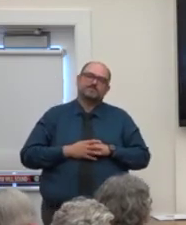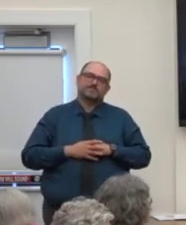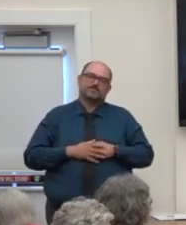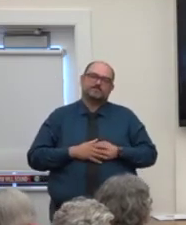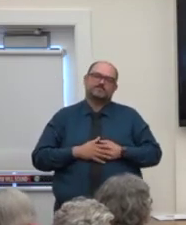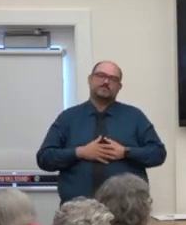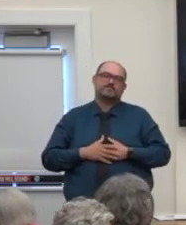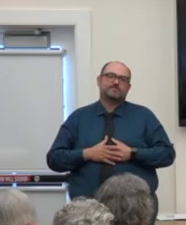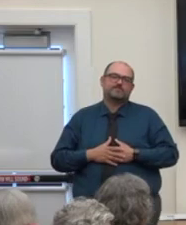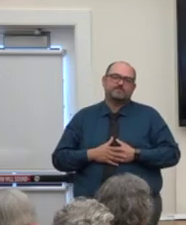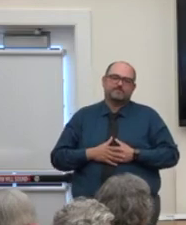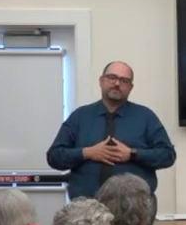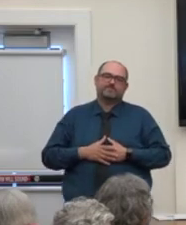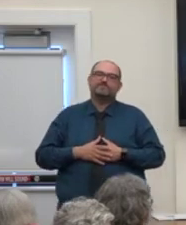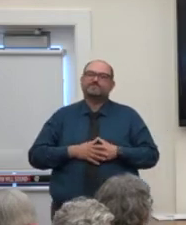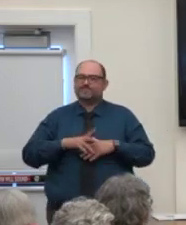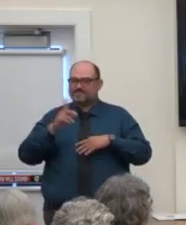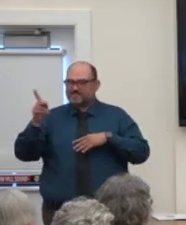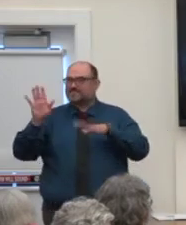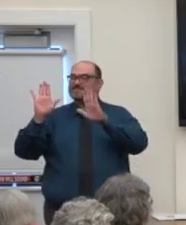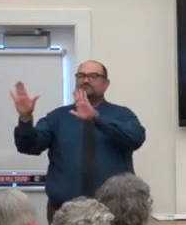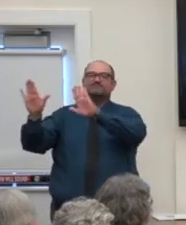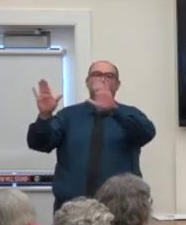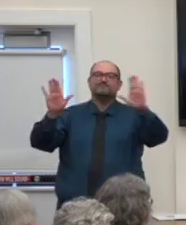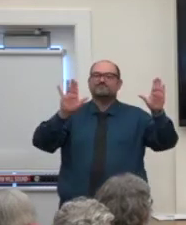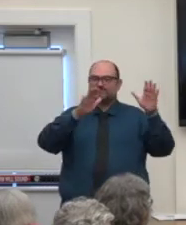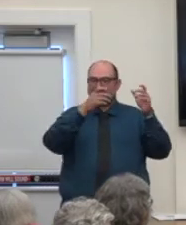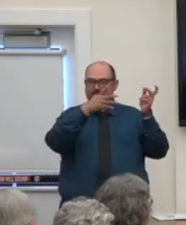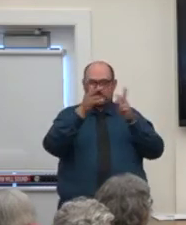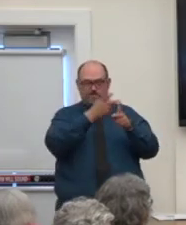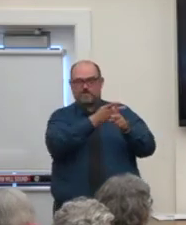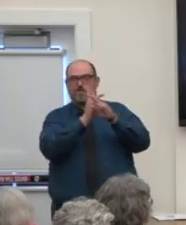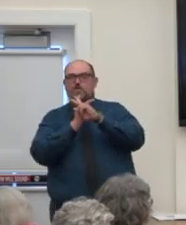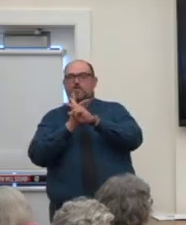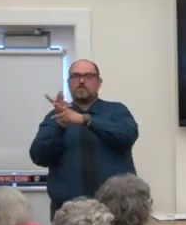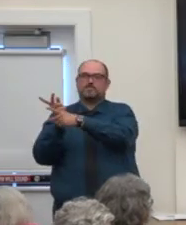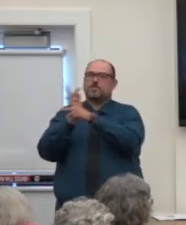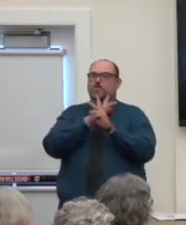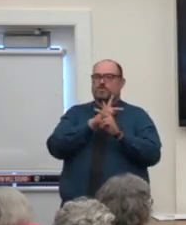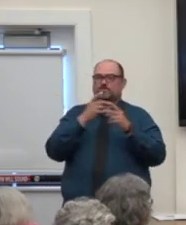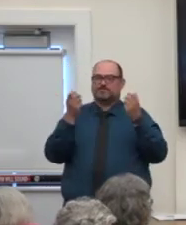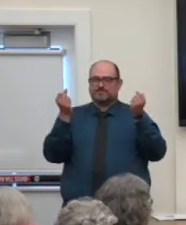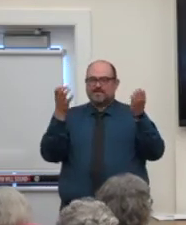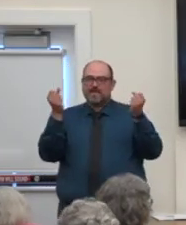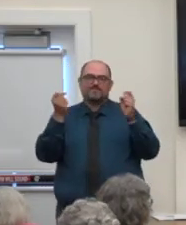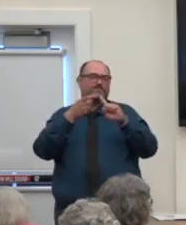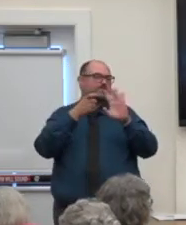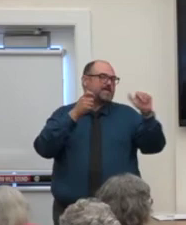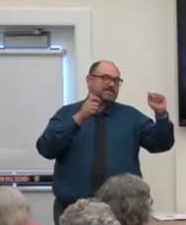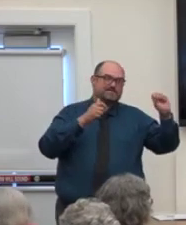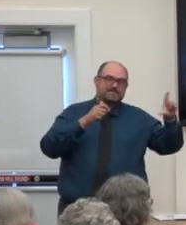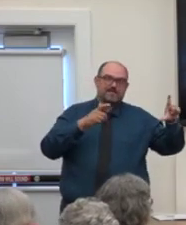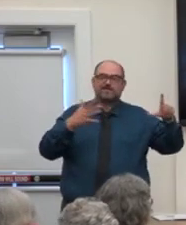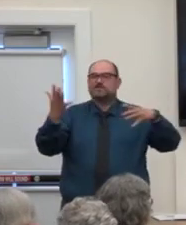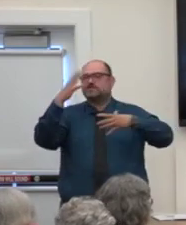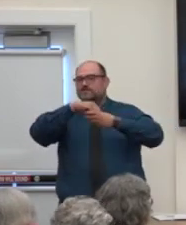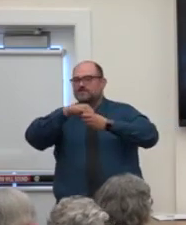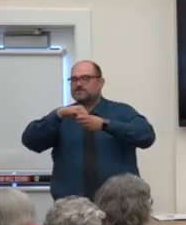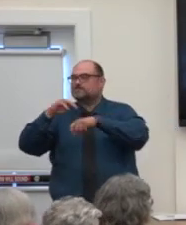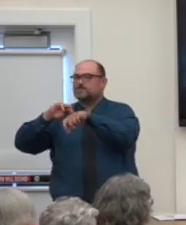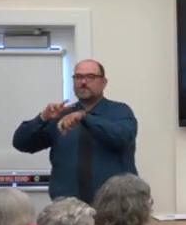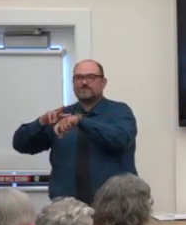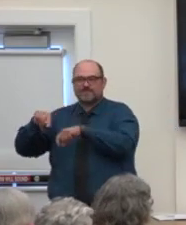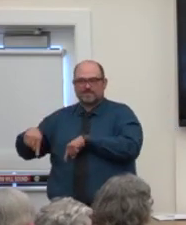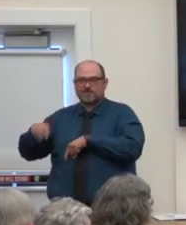So when you borrow a sign from one language into another sign language, you change it to